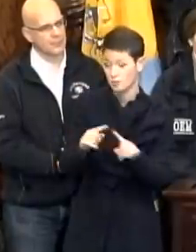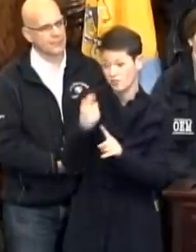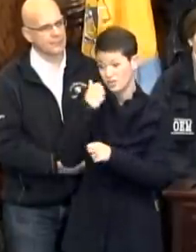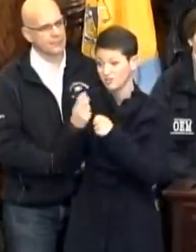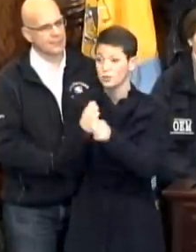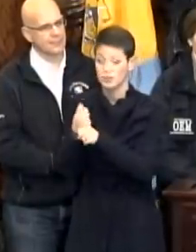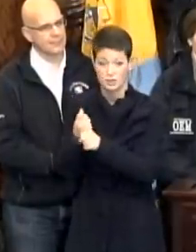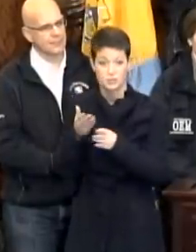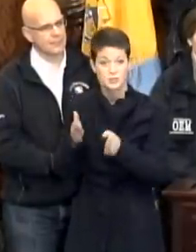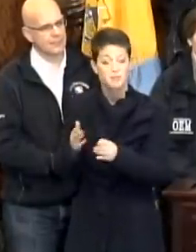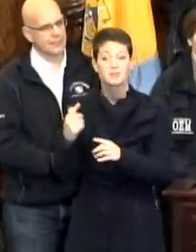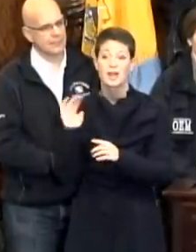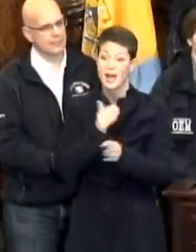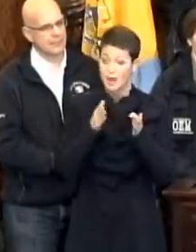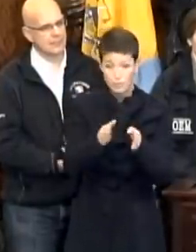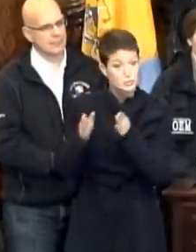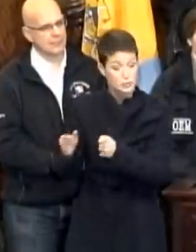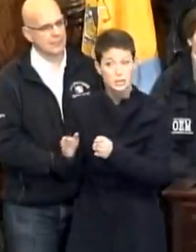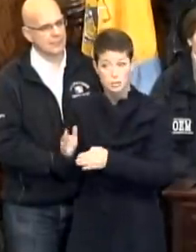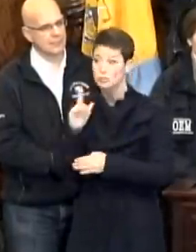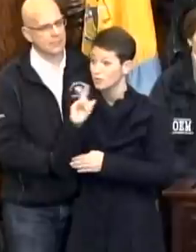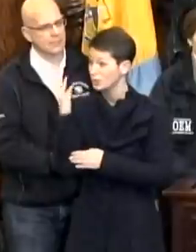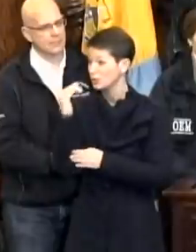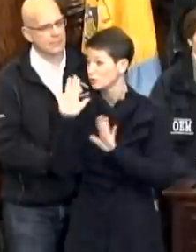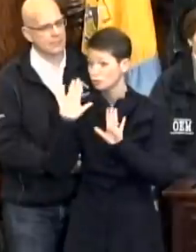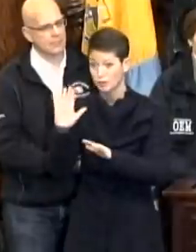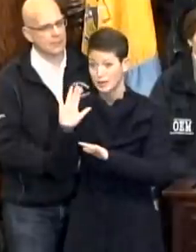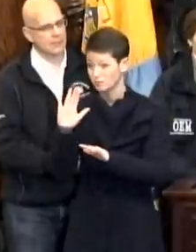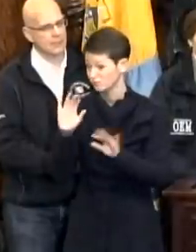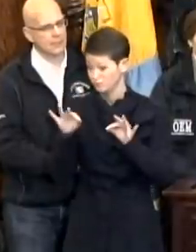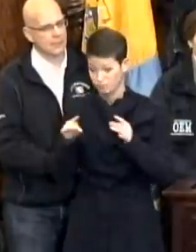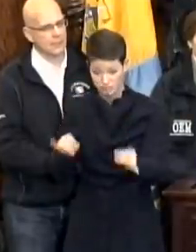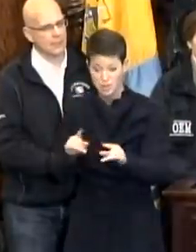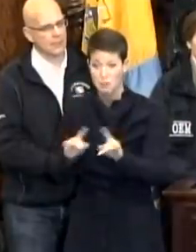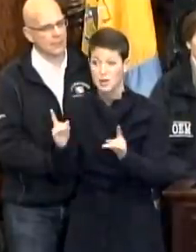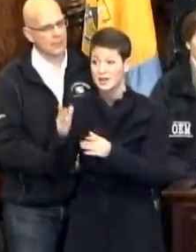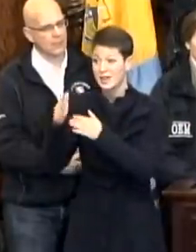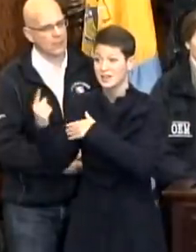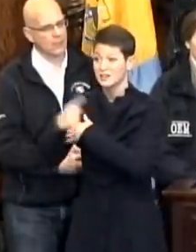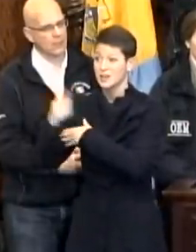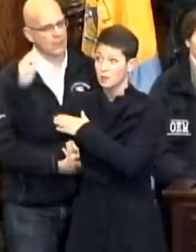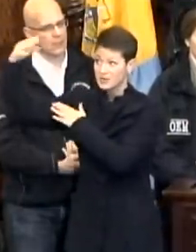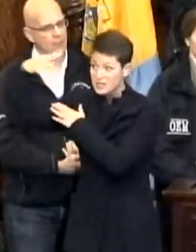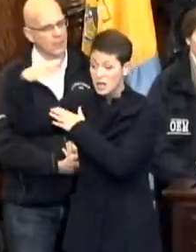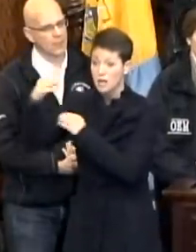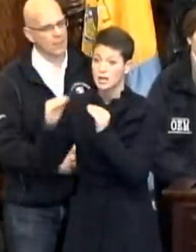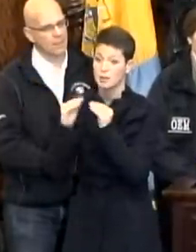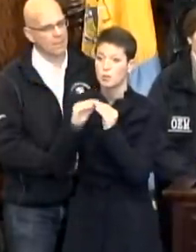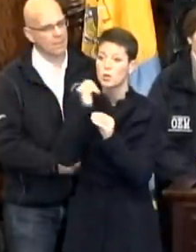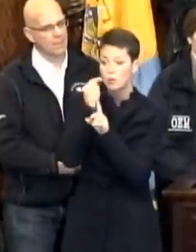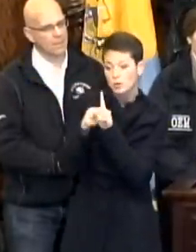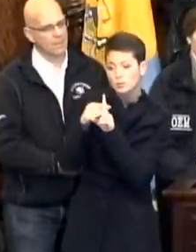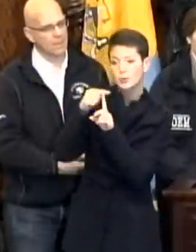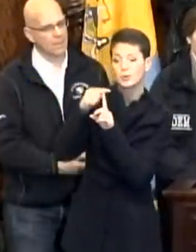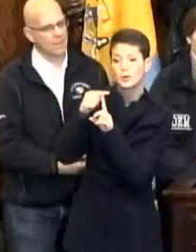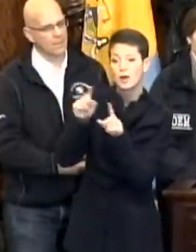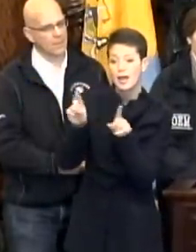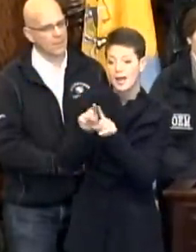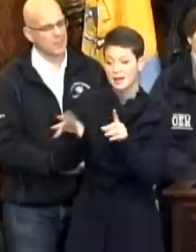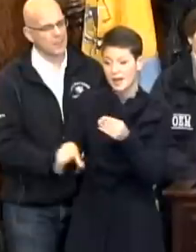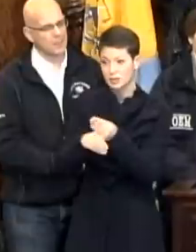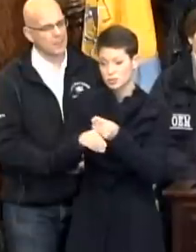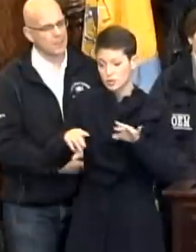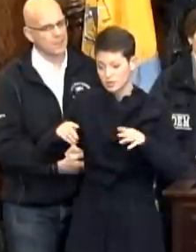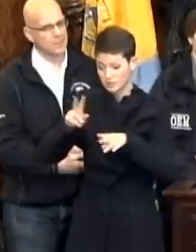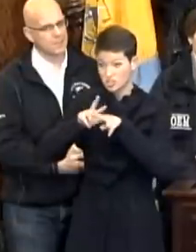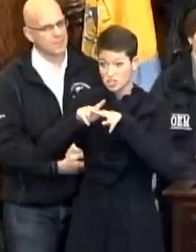Our streets are overall in great shape. And by the end of the day, with sun and warmer temperatures and a little extra salt,